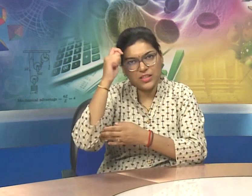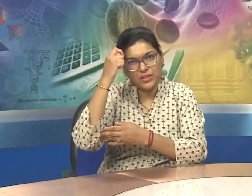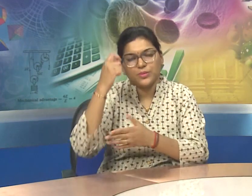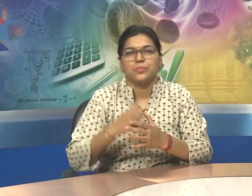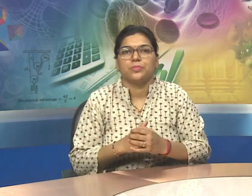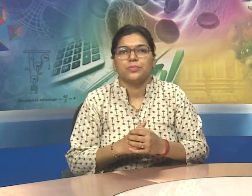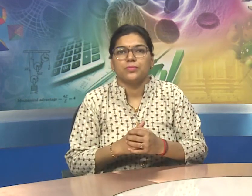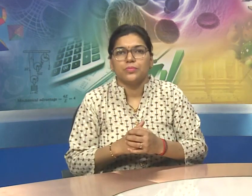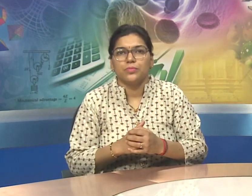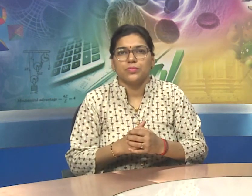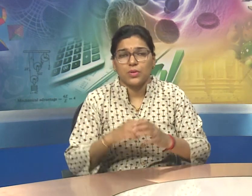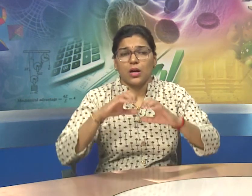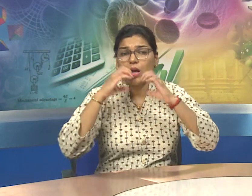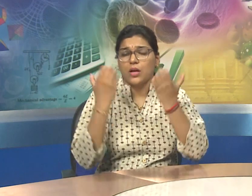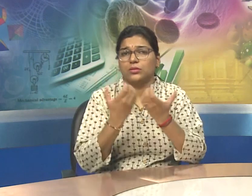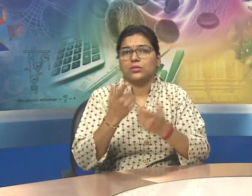School. This is